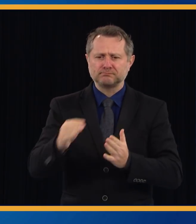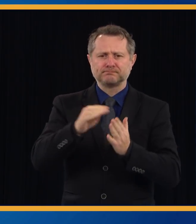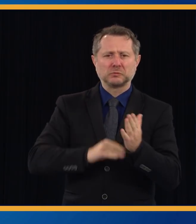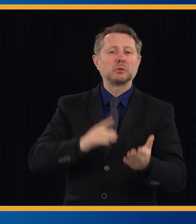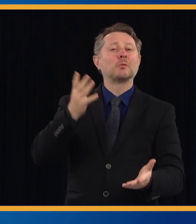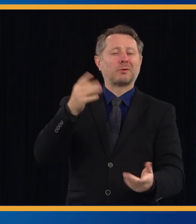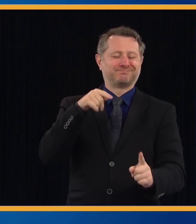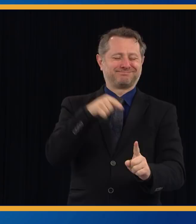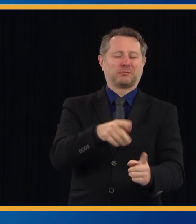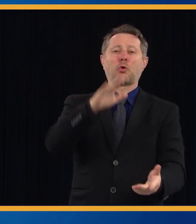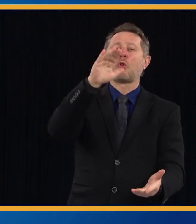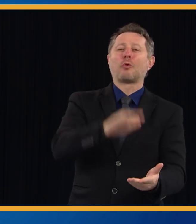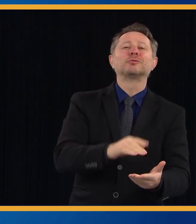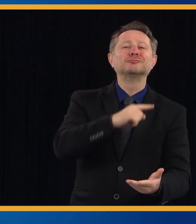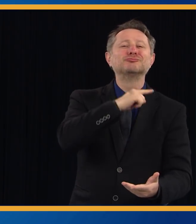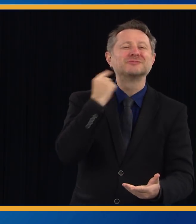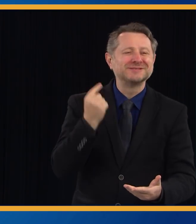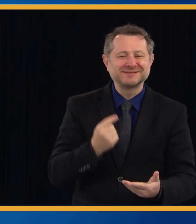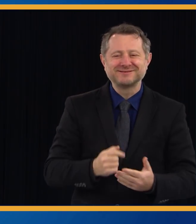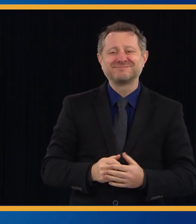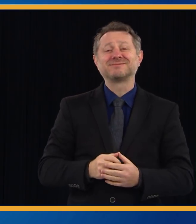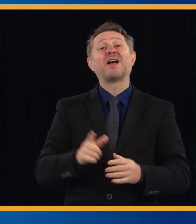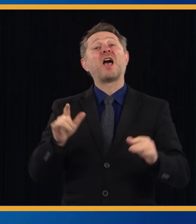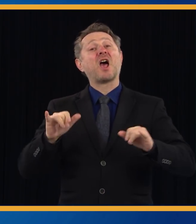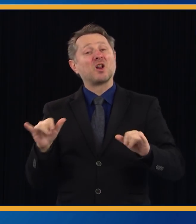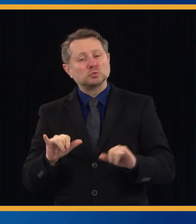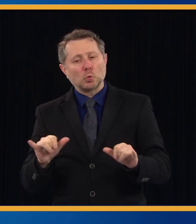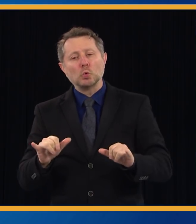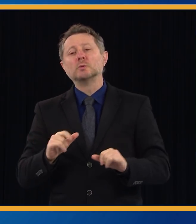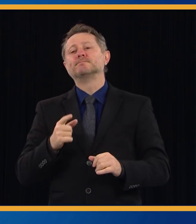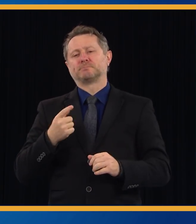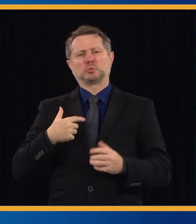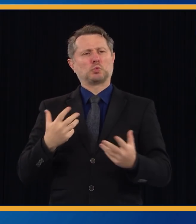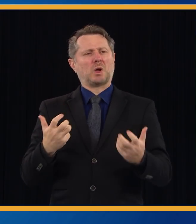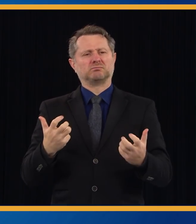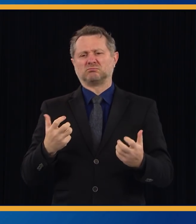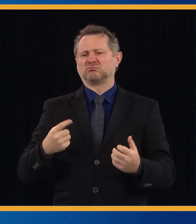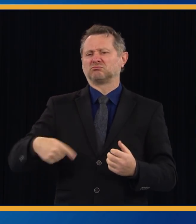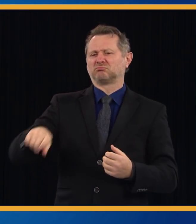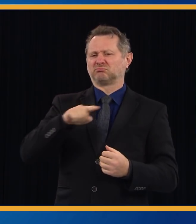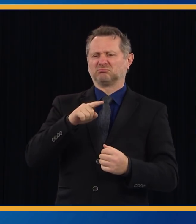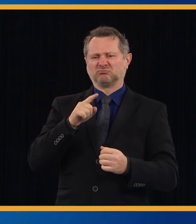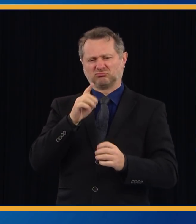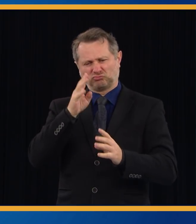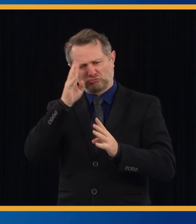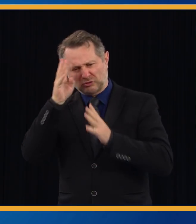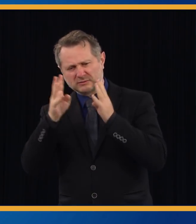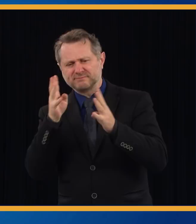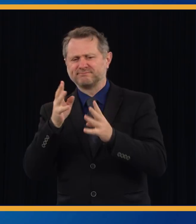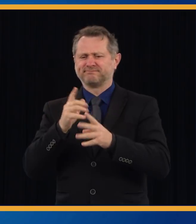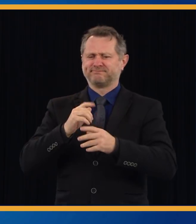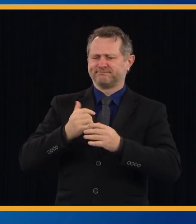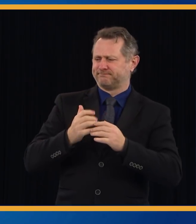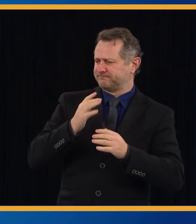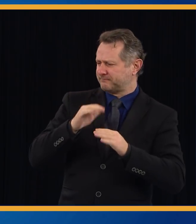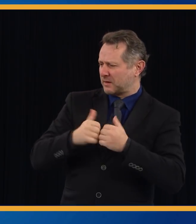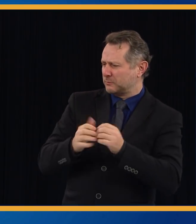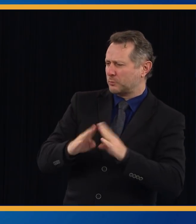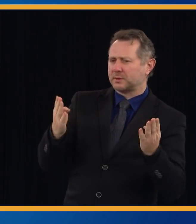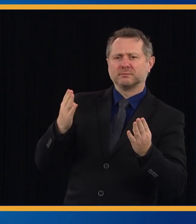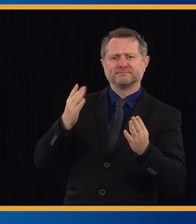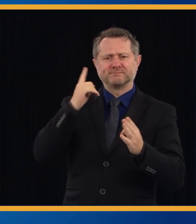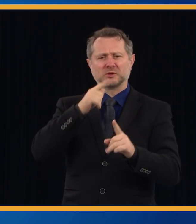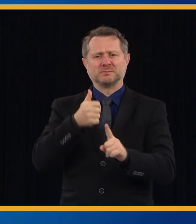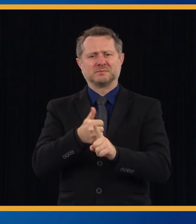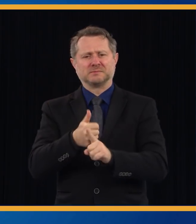their business would be. Also, we need them to be creative and think outside of the box. And we've been speaking with business